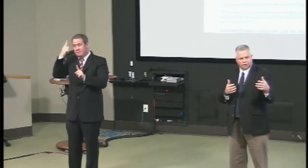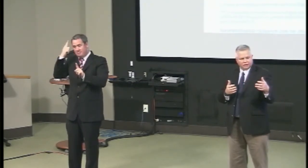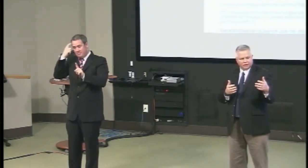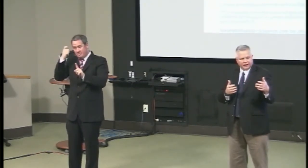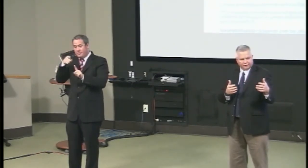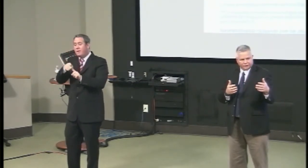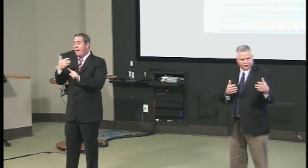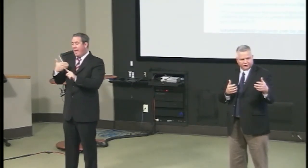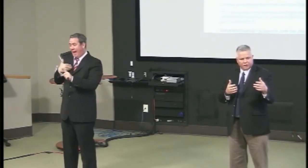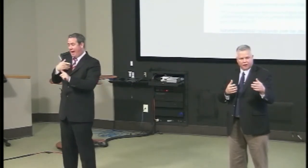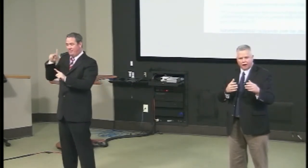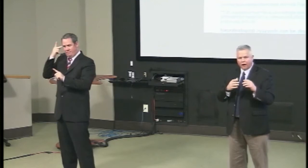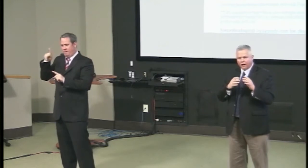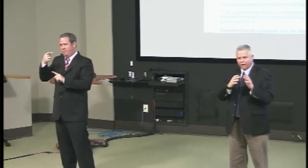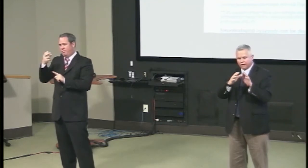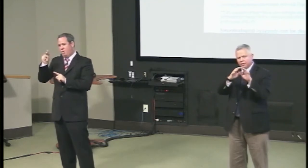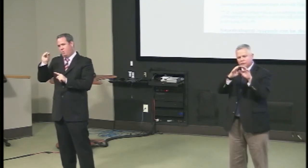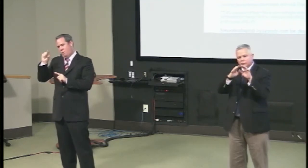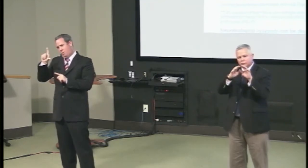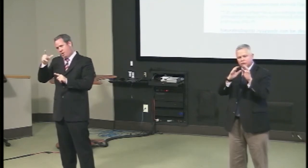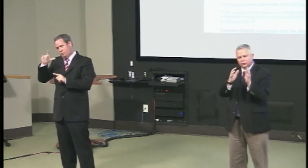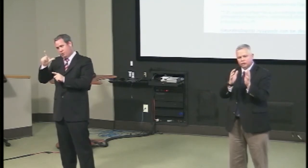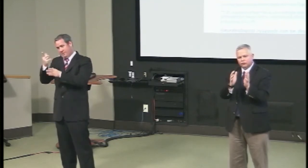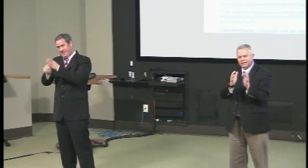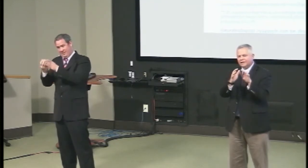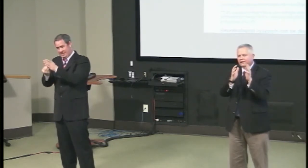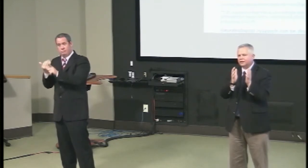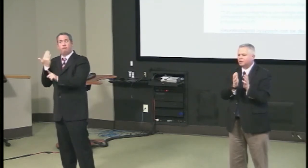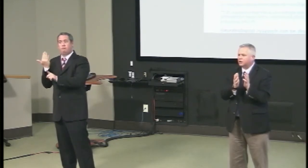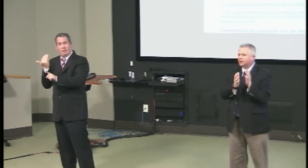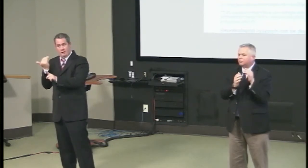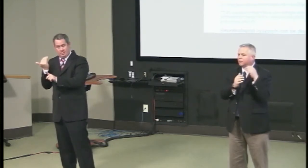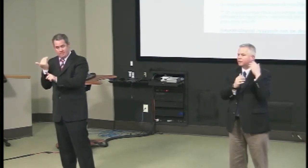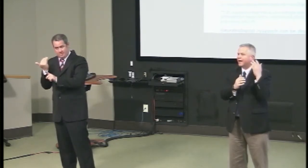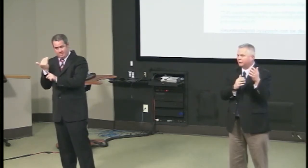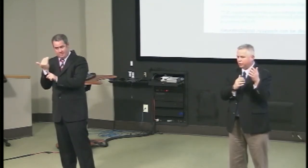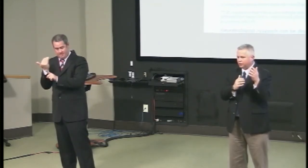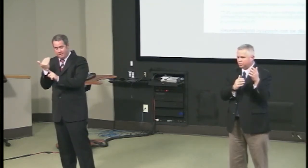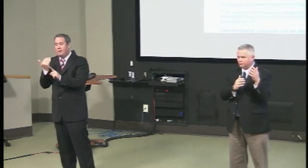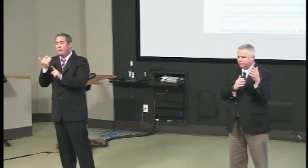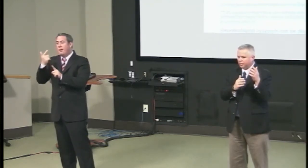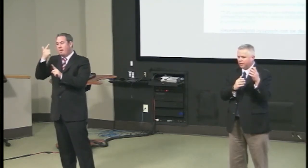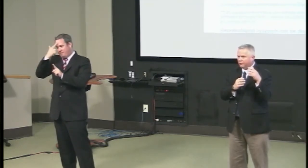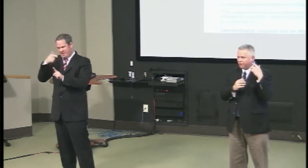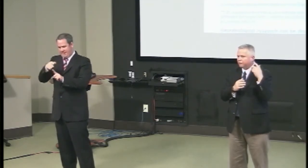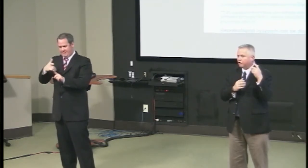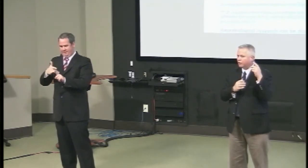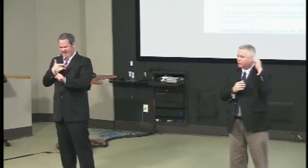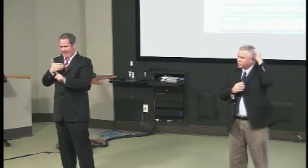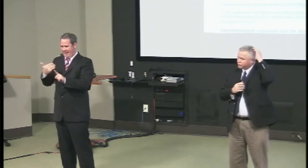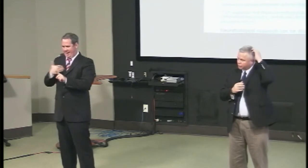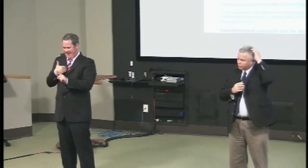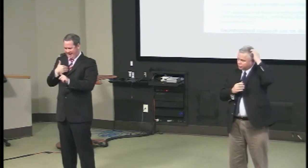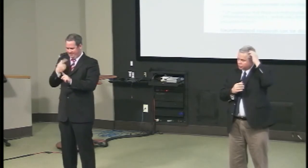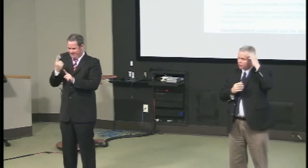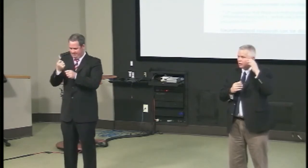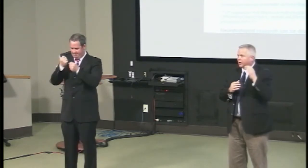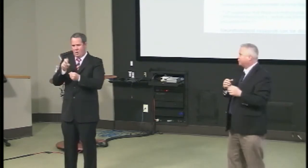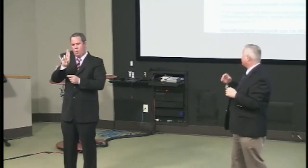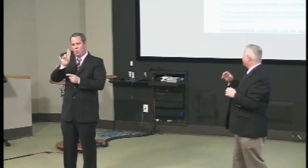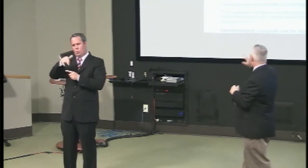language deficits, are uniquely associated with language, and therefore